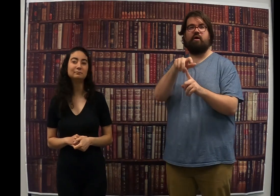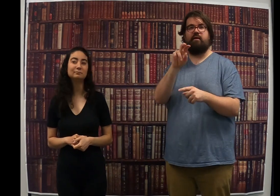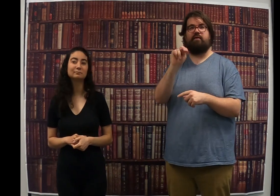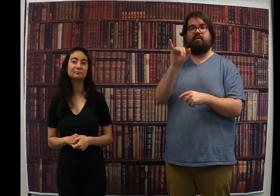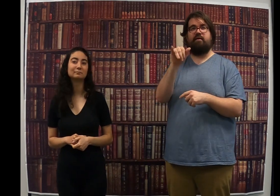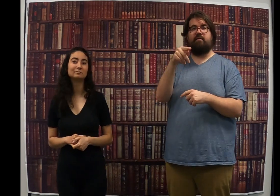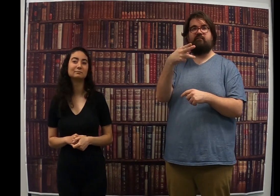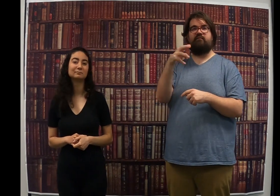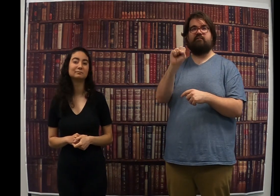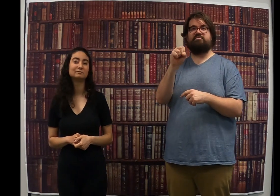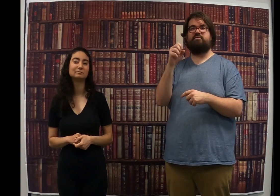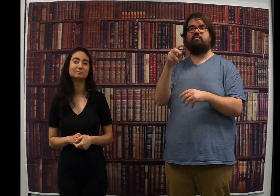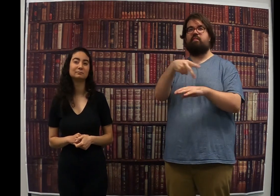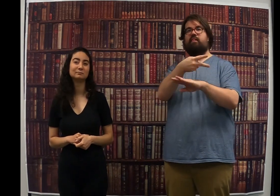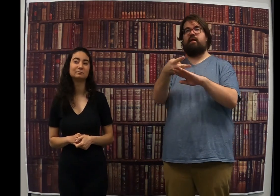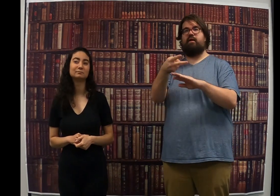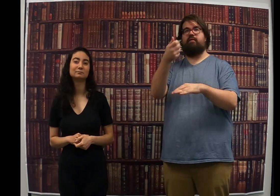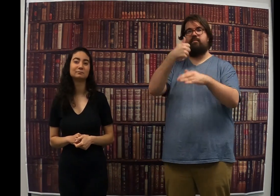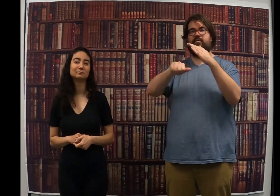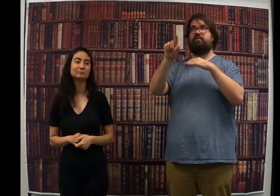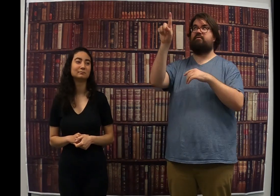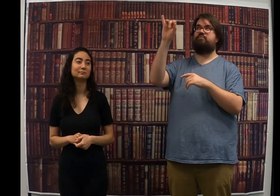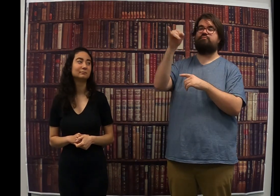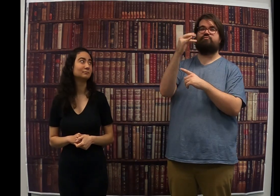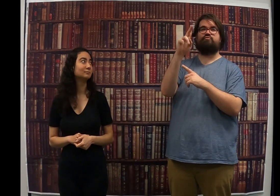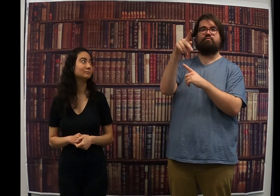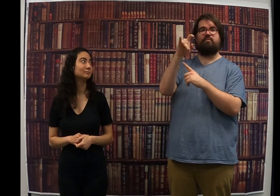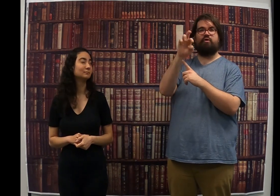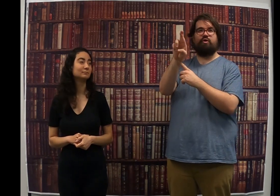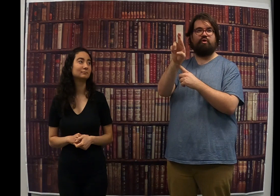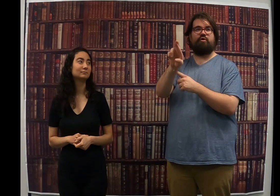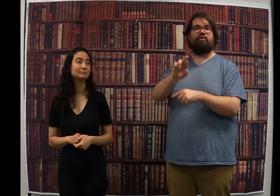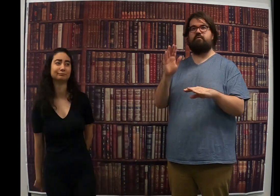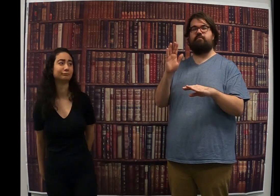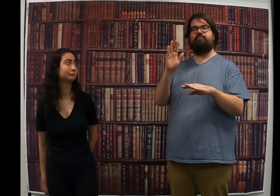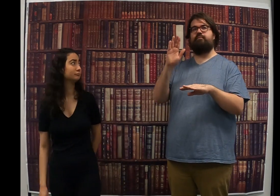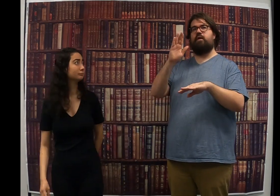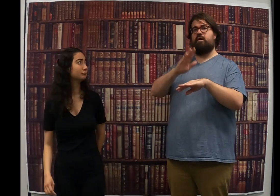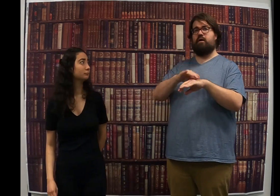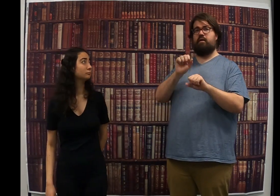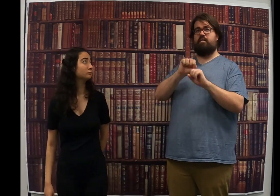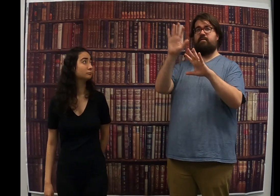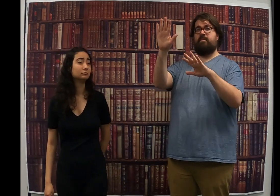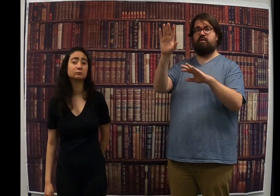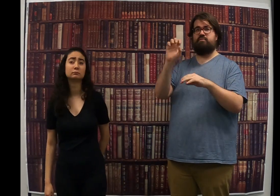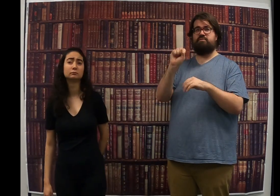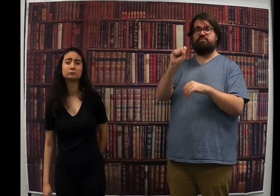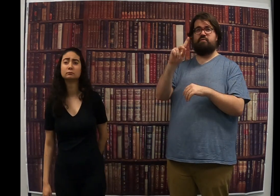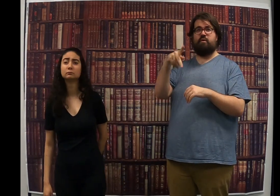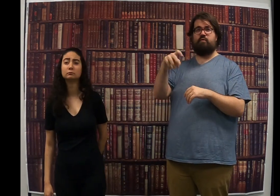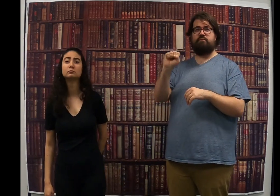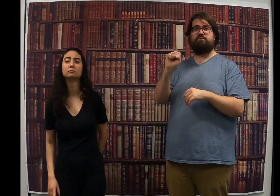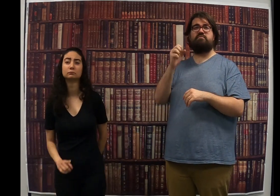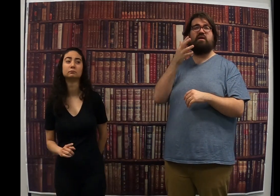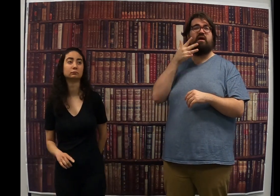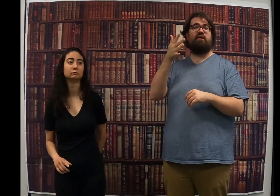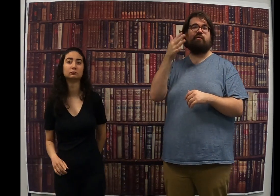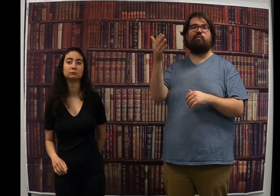on the mountain slopes, Echo knowingly held her in long conversations while the nymphs fled.